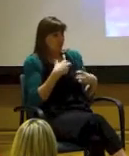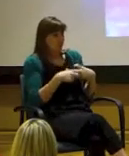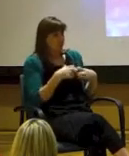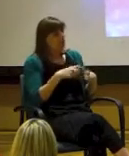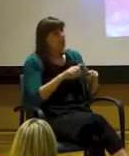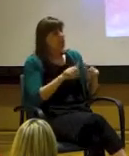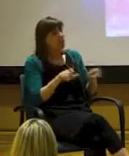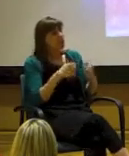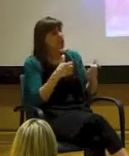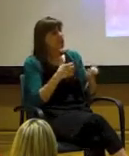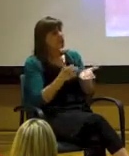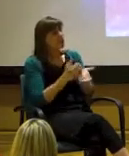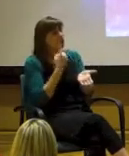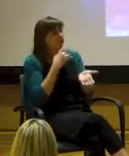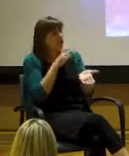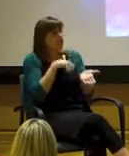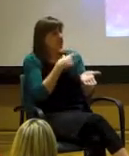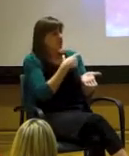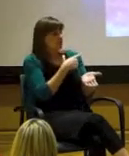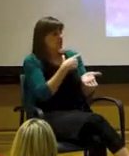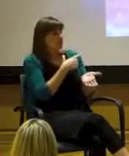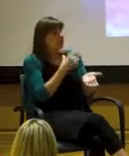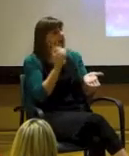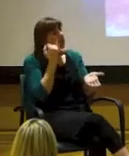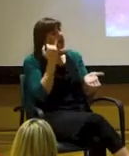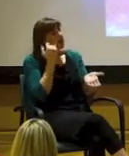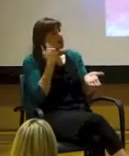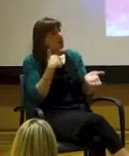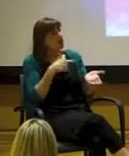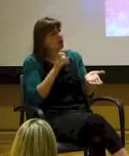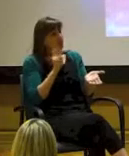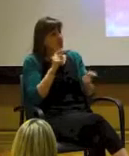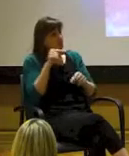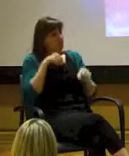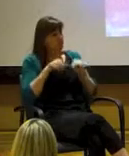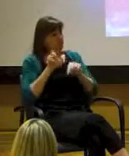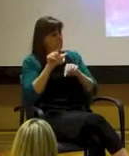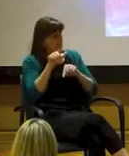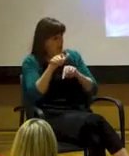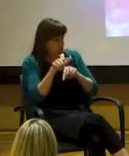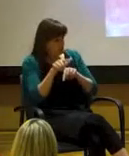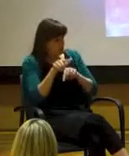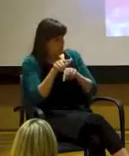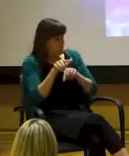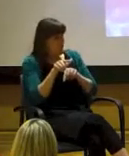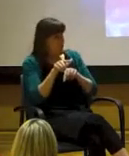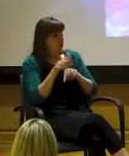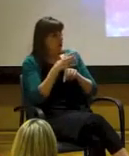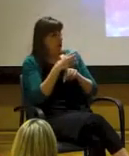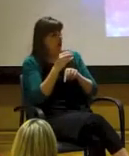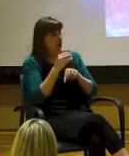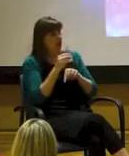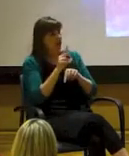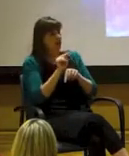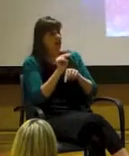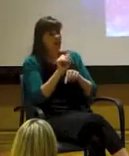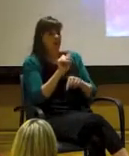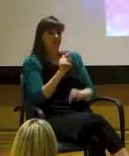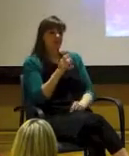The huge advantage to this is if we have to go back at some point in the future and